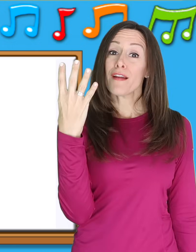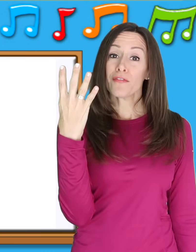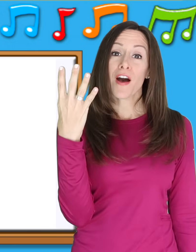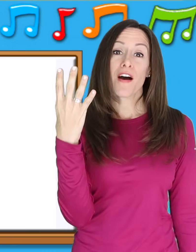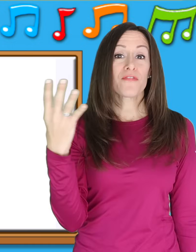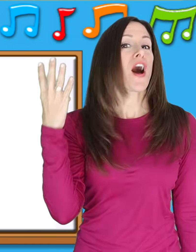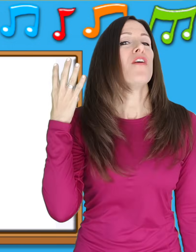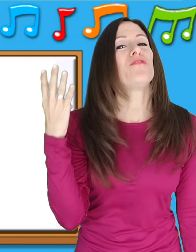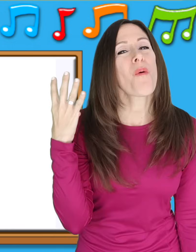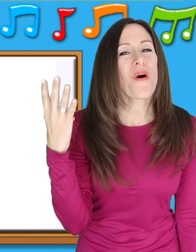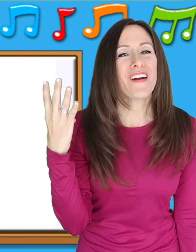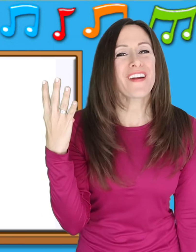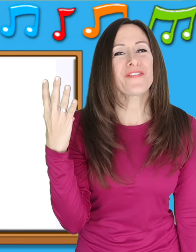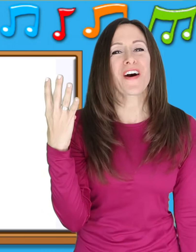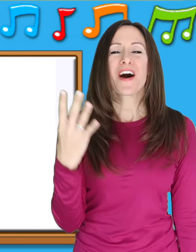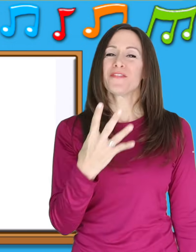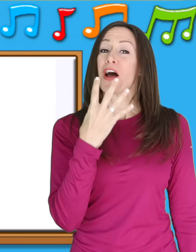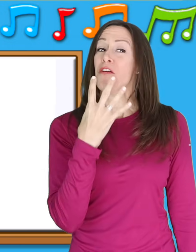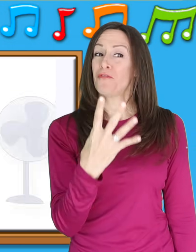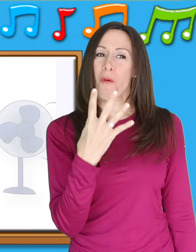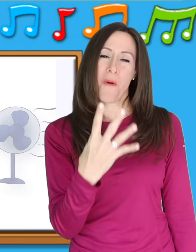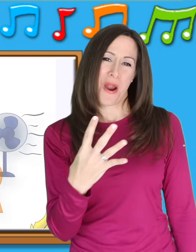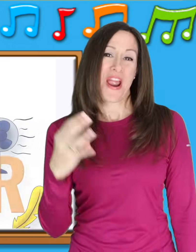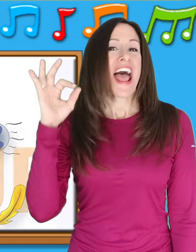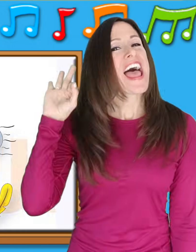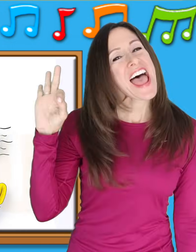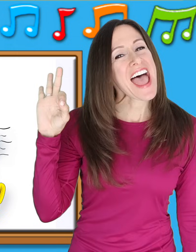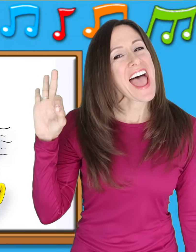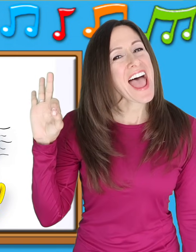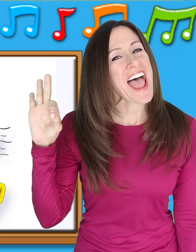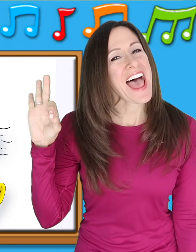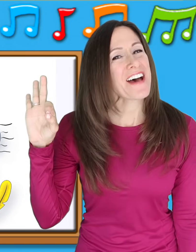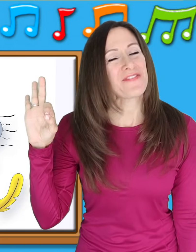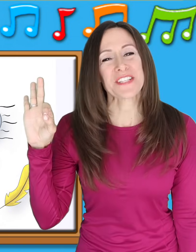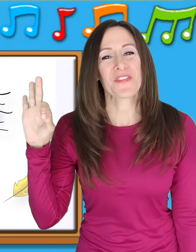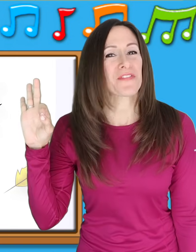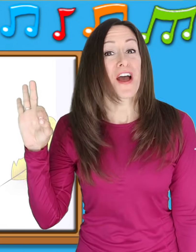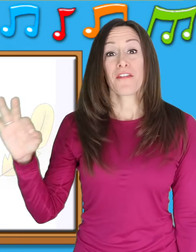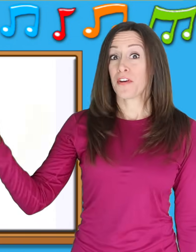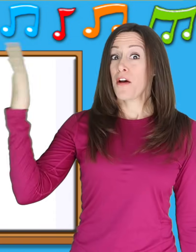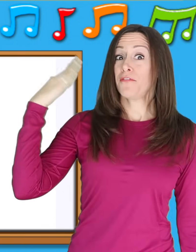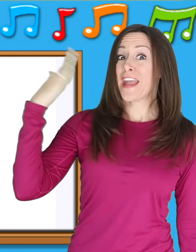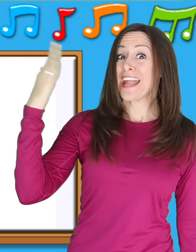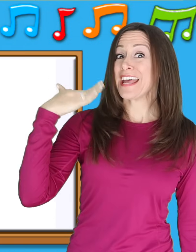-f-f-f-f-f-f-f-f-f-f- F is for f, f, fan,